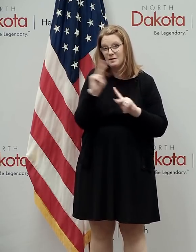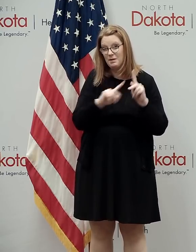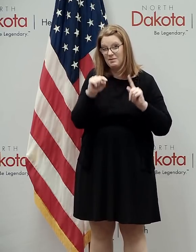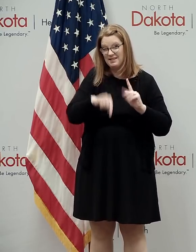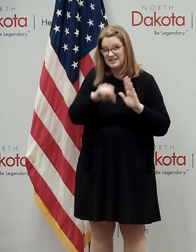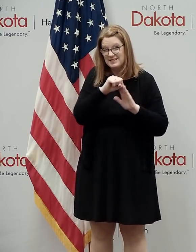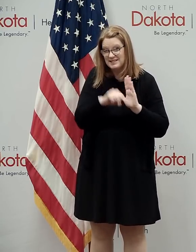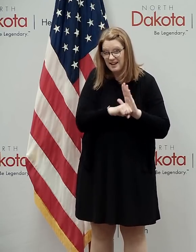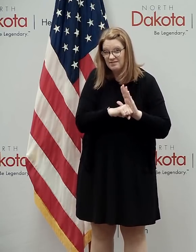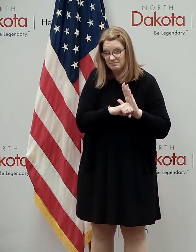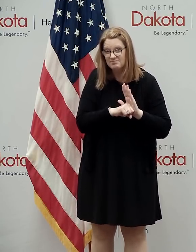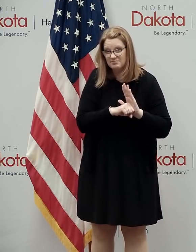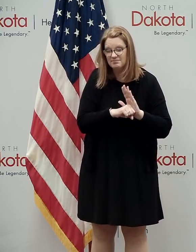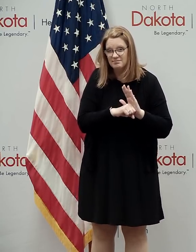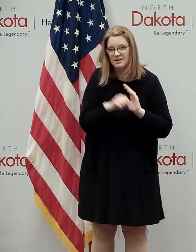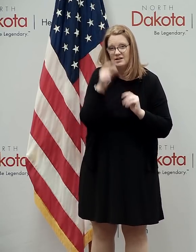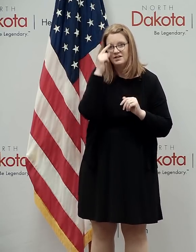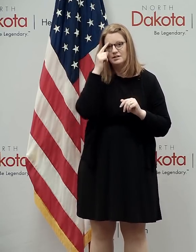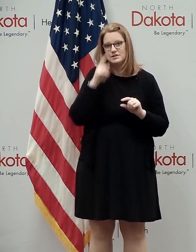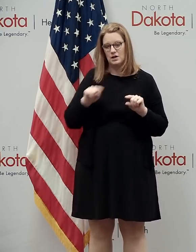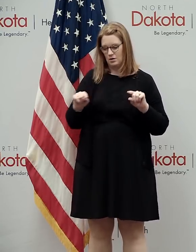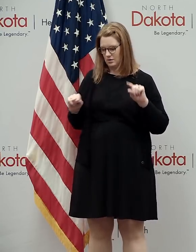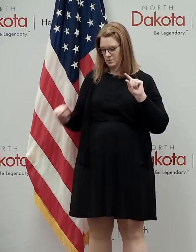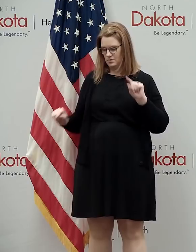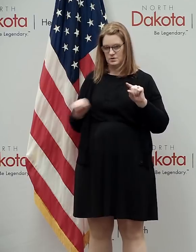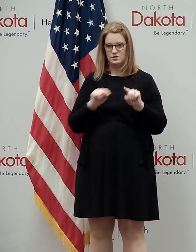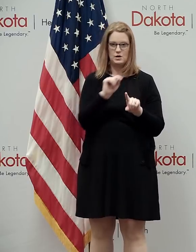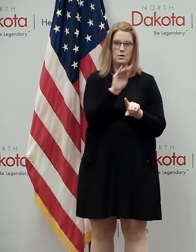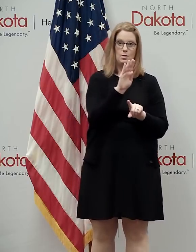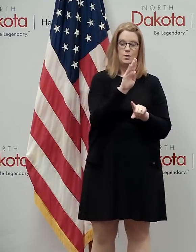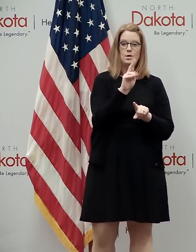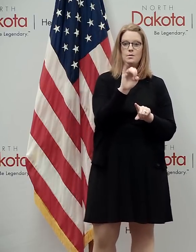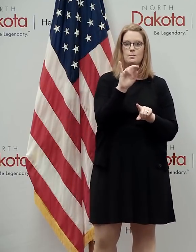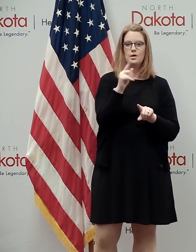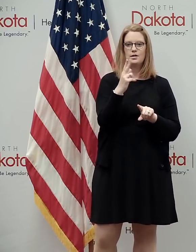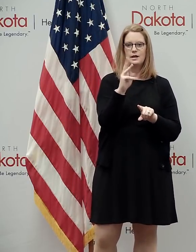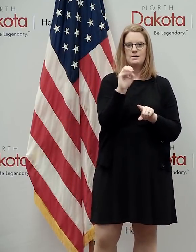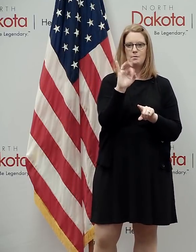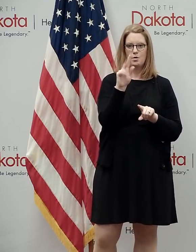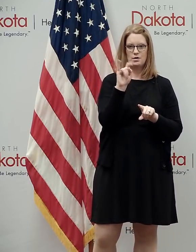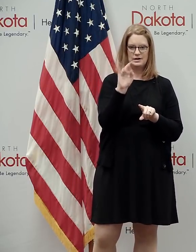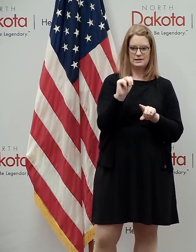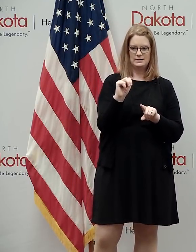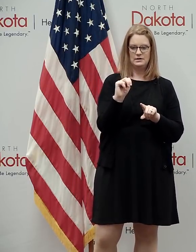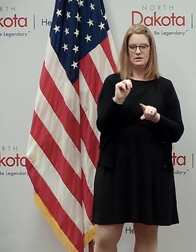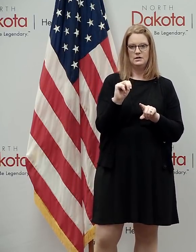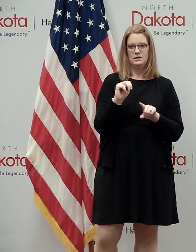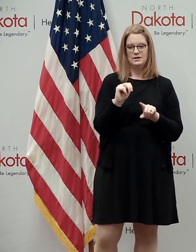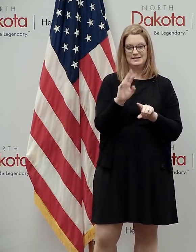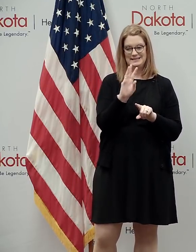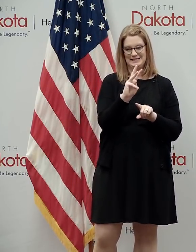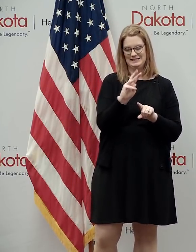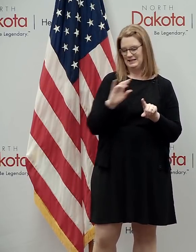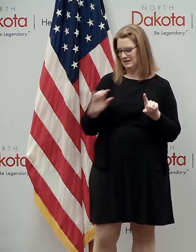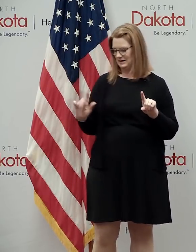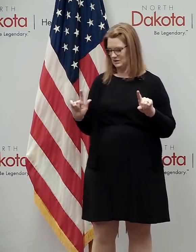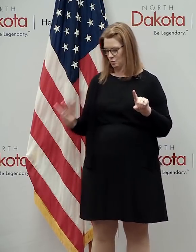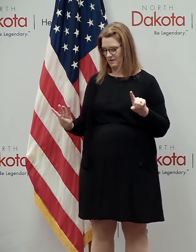state. But as you take the two counties together, Burley, Morton at, call it 16, Cass County at 24,